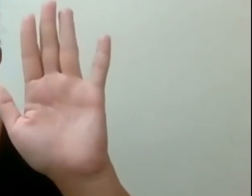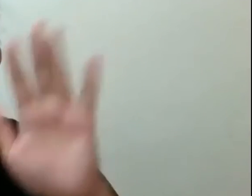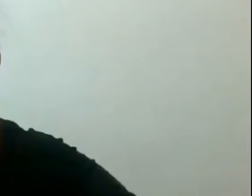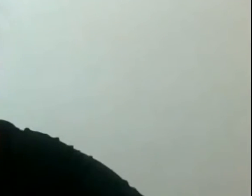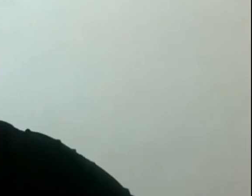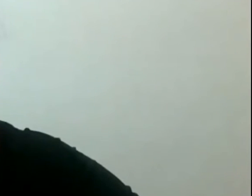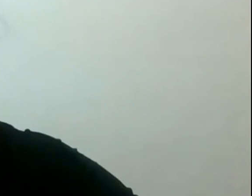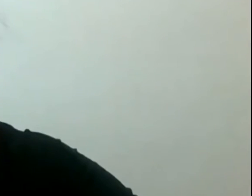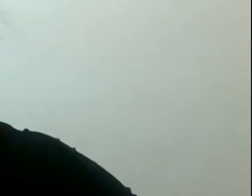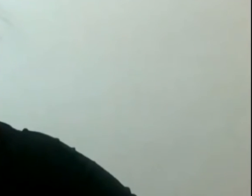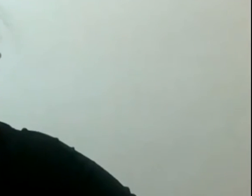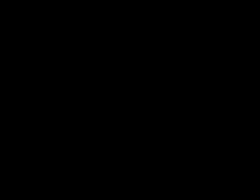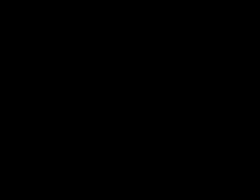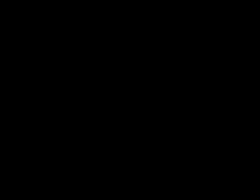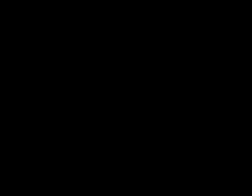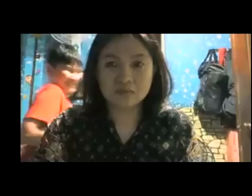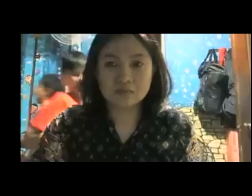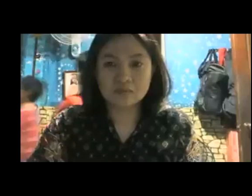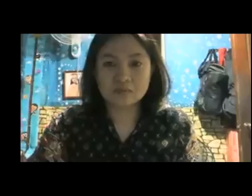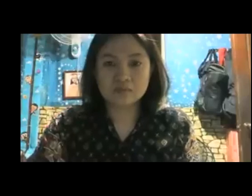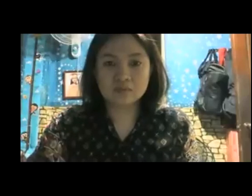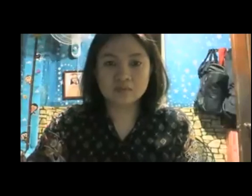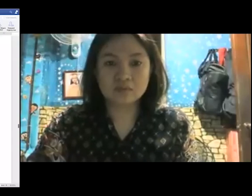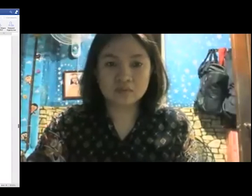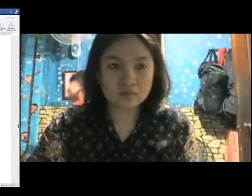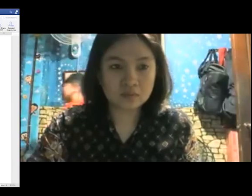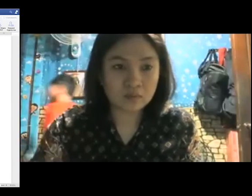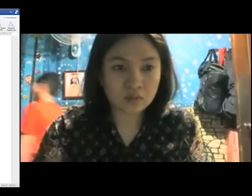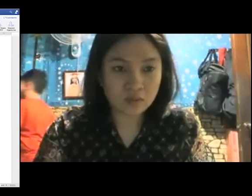All right. Sir, this is.